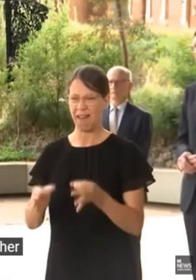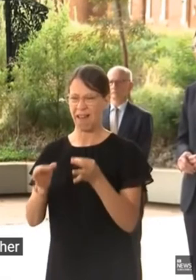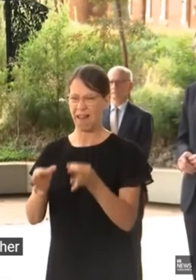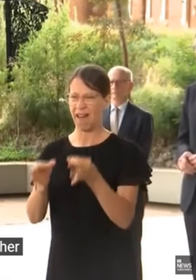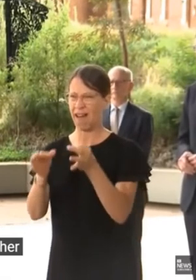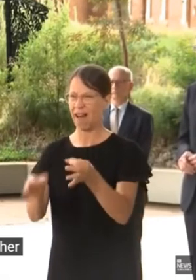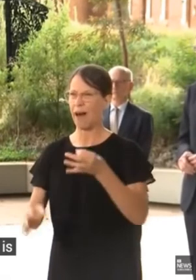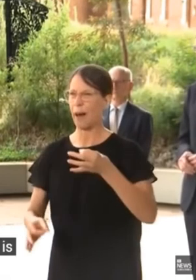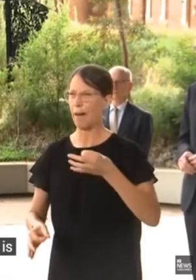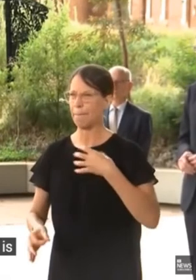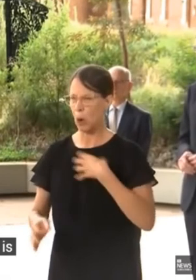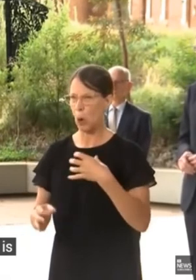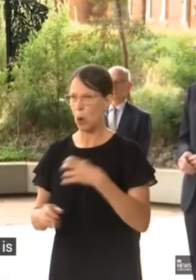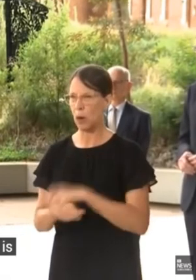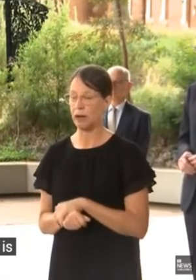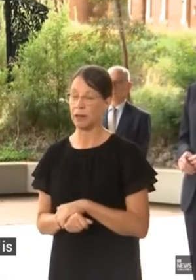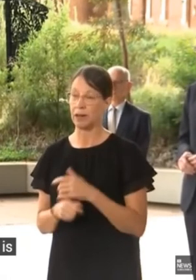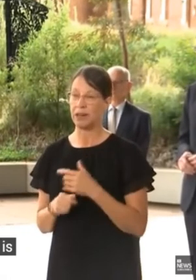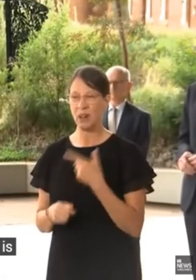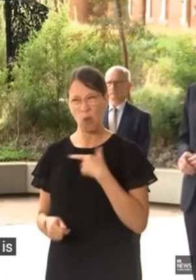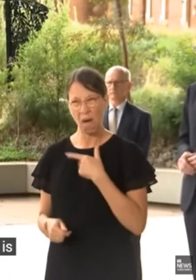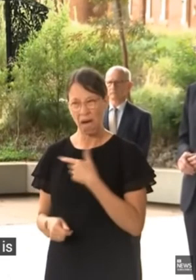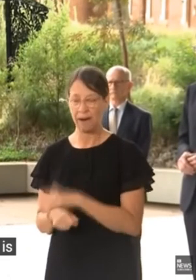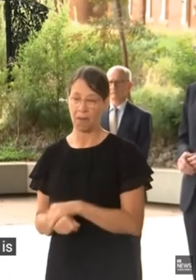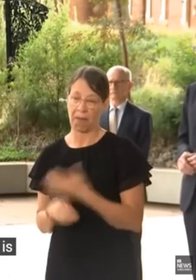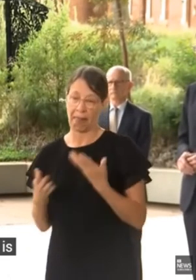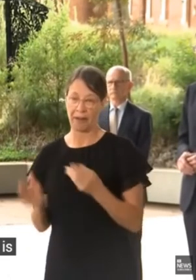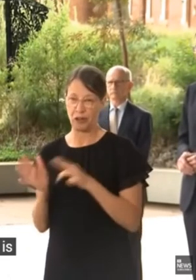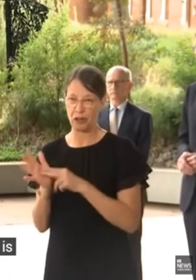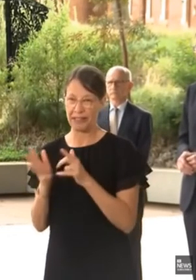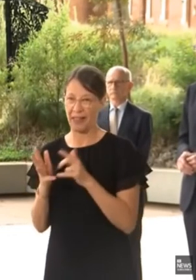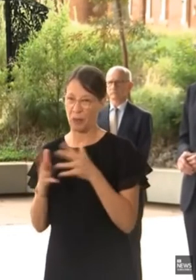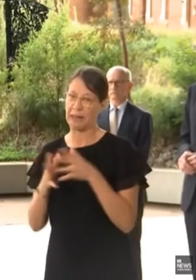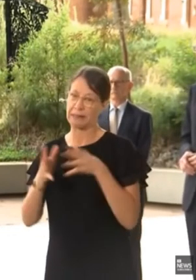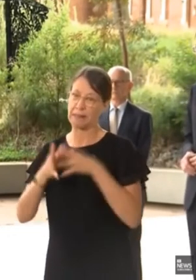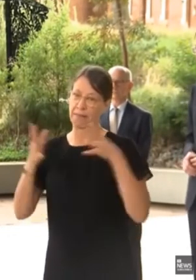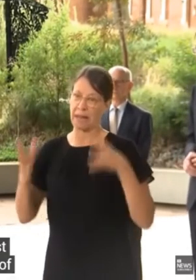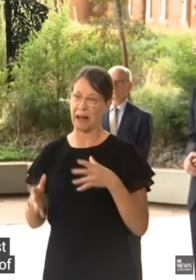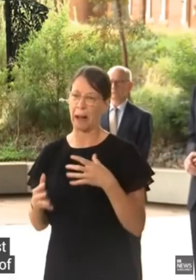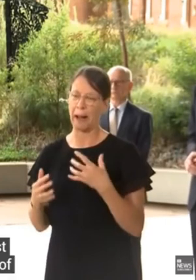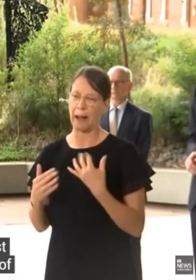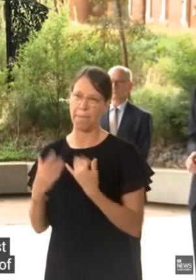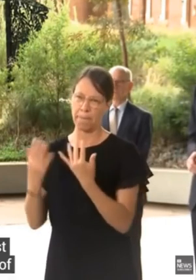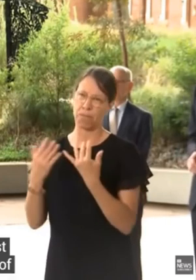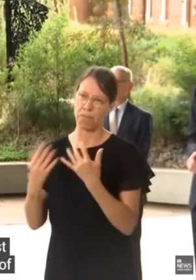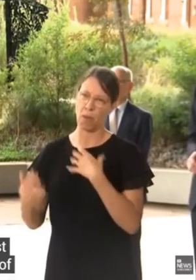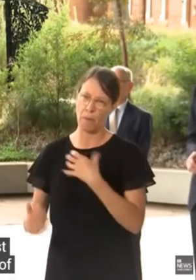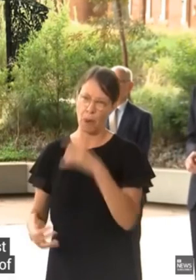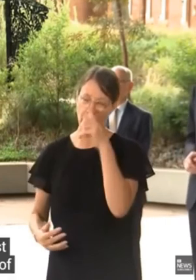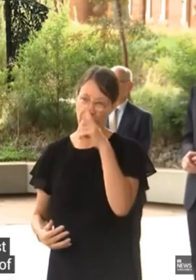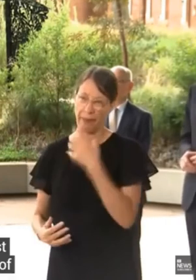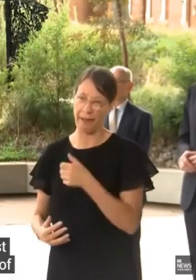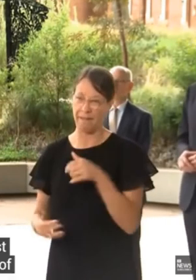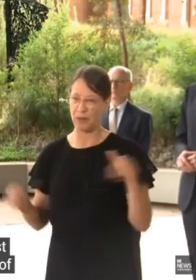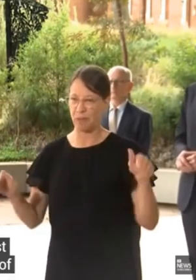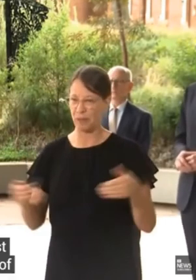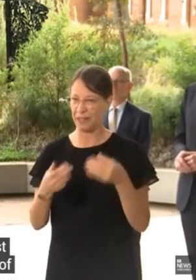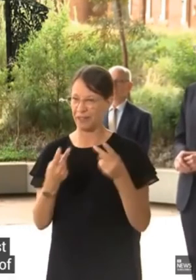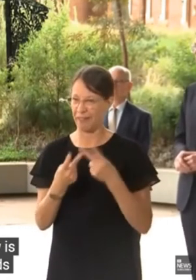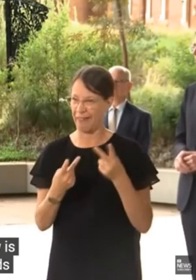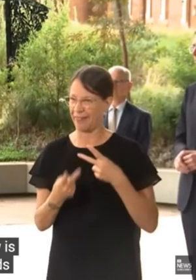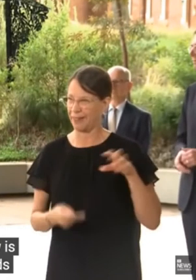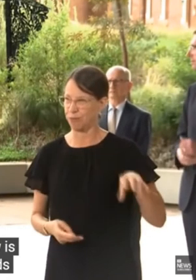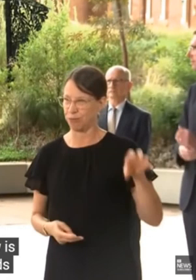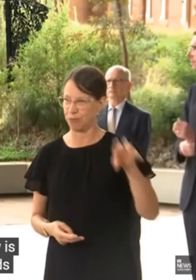that? New South Wales is the biggest state and has the most number of people. But what we do know is that after each of the periods that